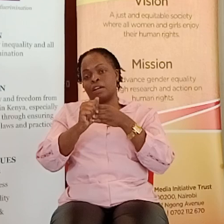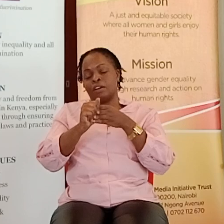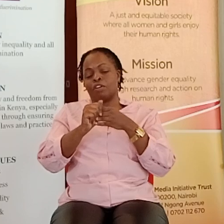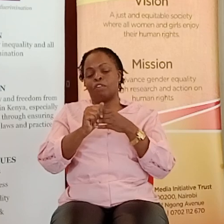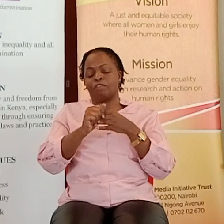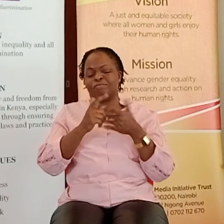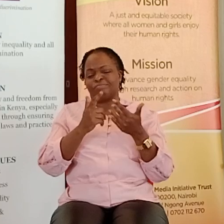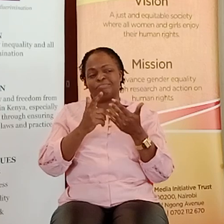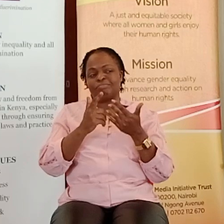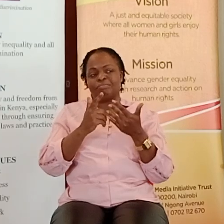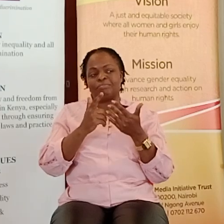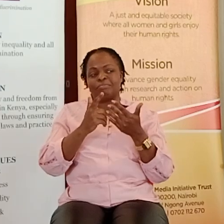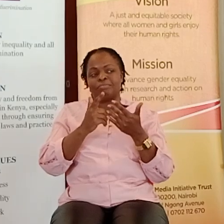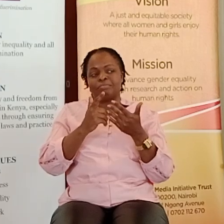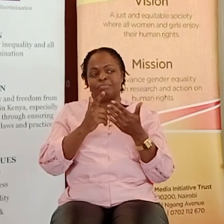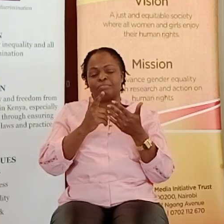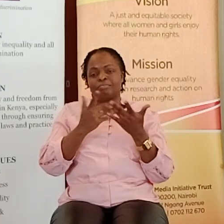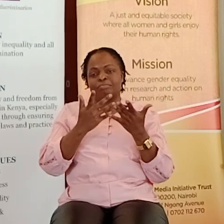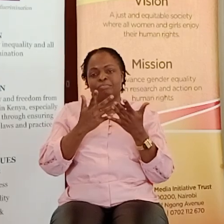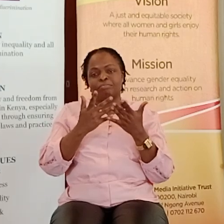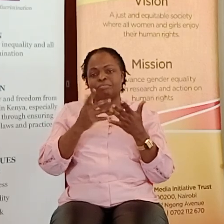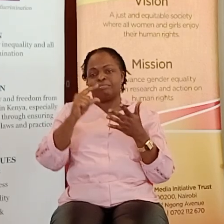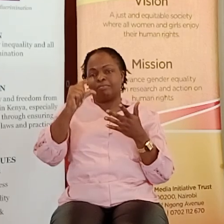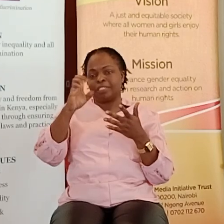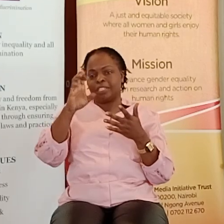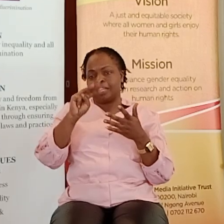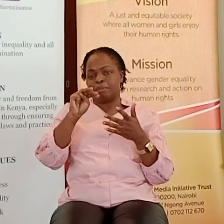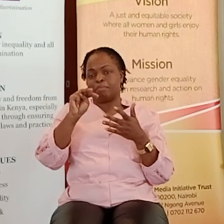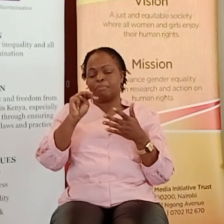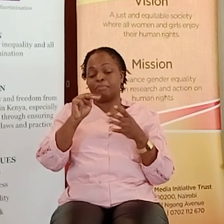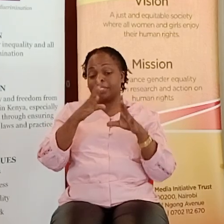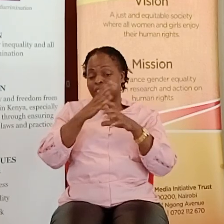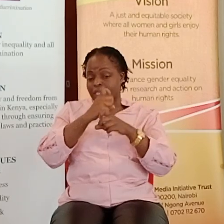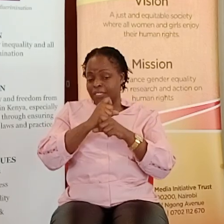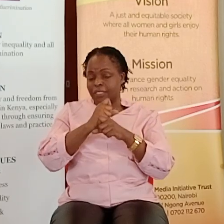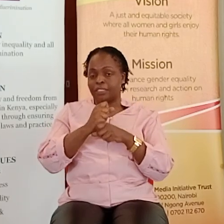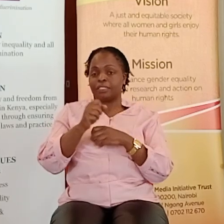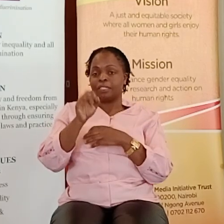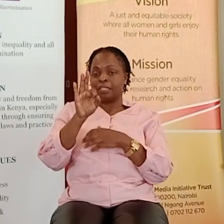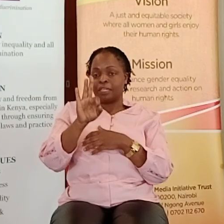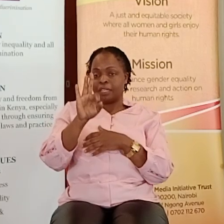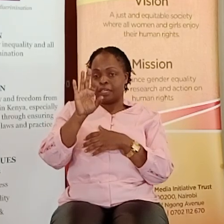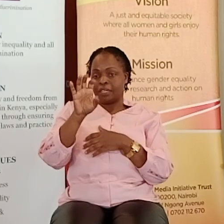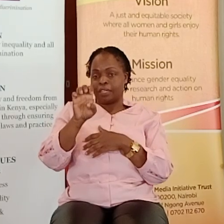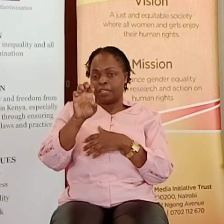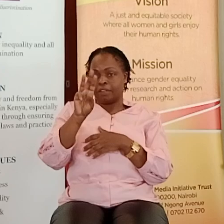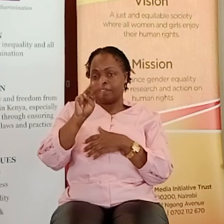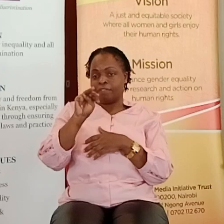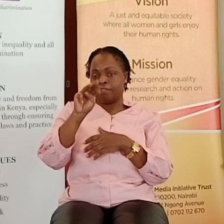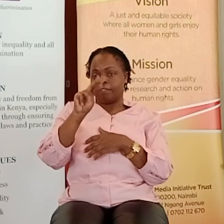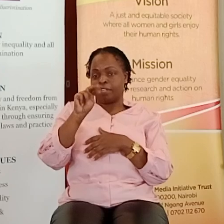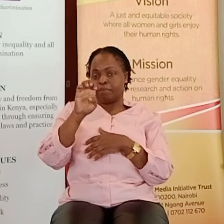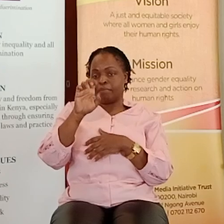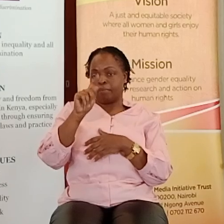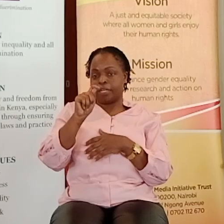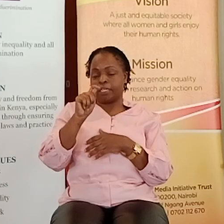Trust and Feminet, the State Department,